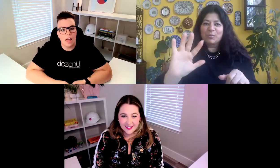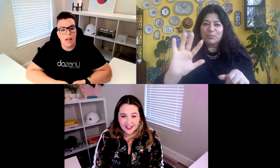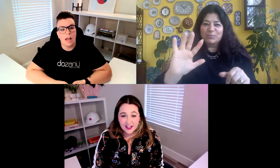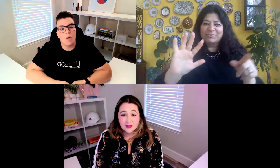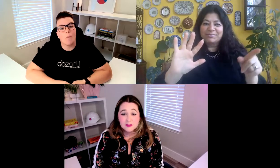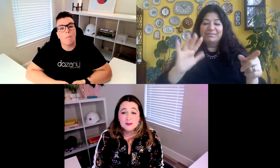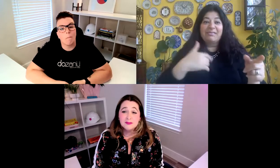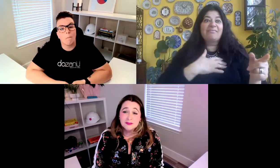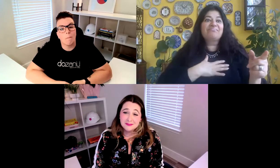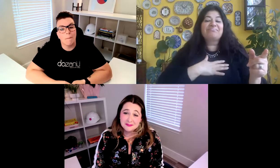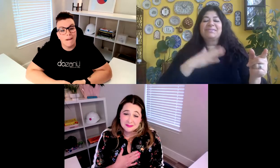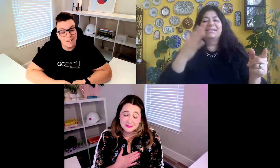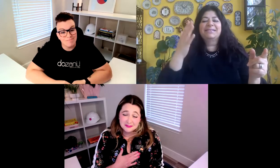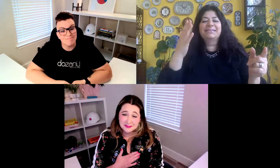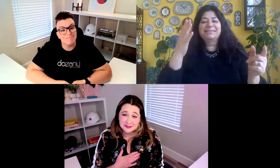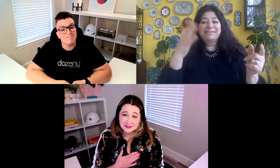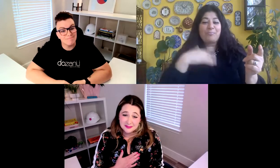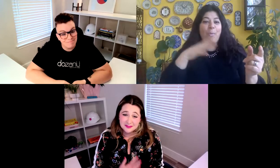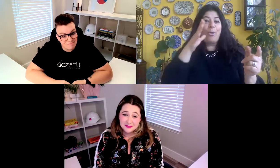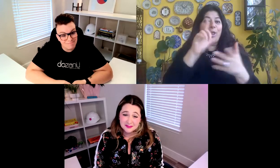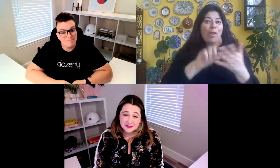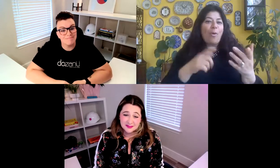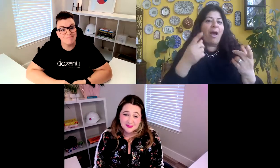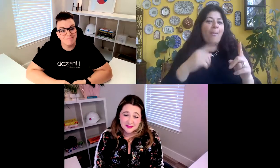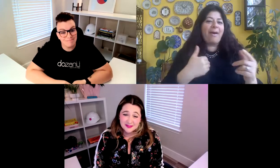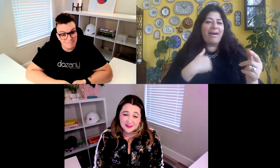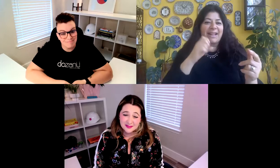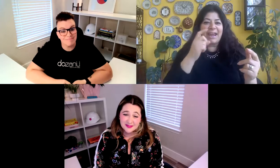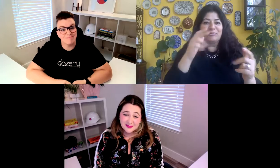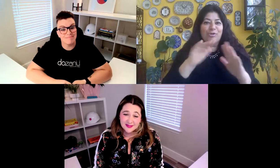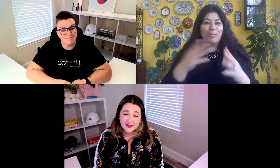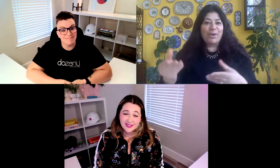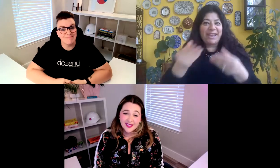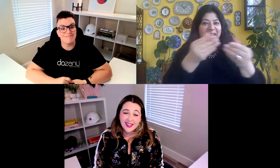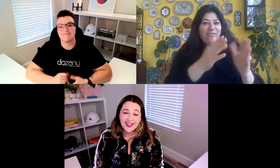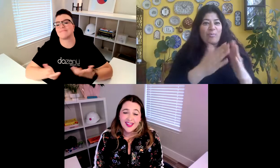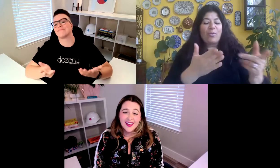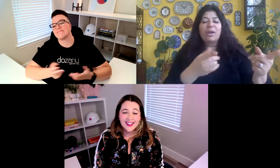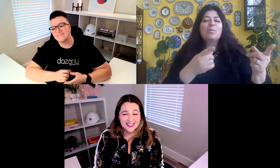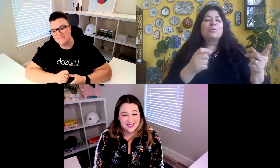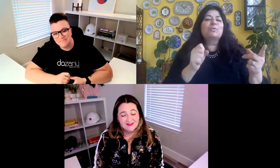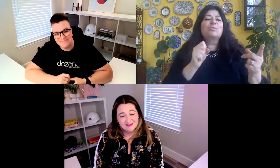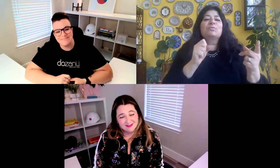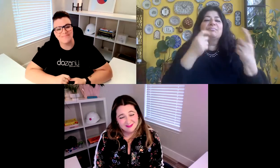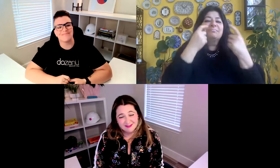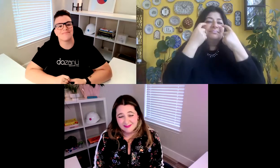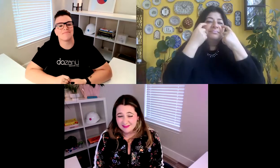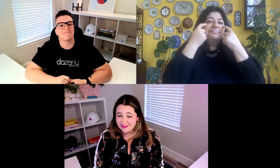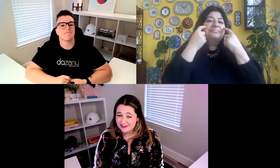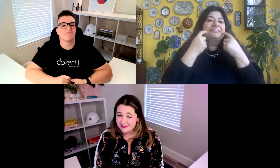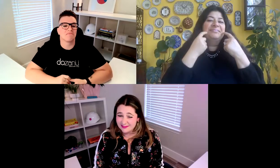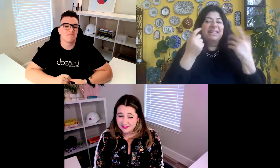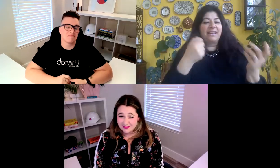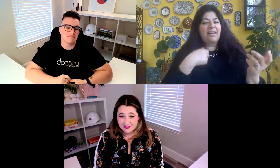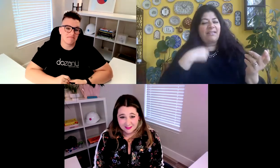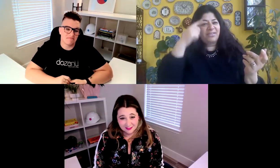is, that plumber had a daughter who was 5 years old, and my mother-in-law happened to have the book and give it, who was deaf.